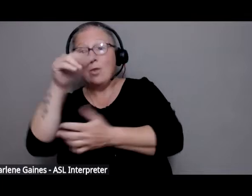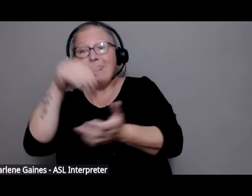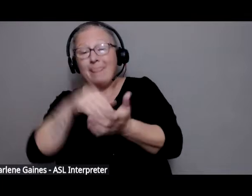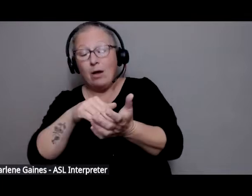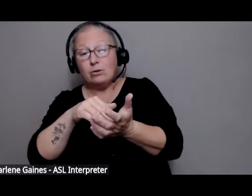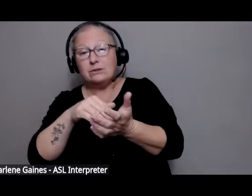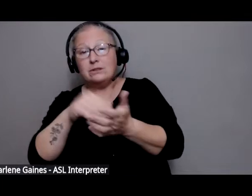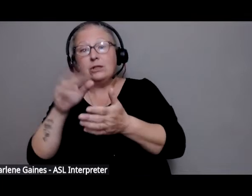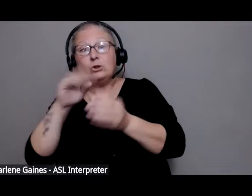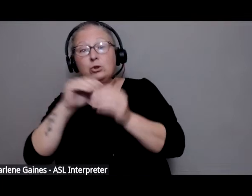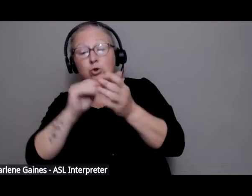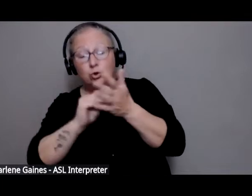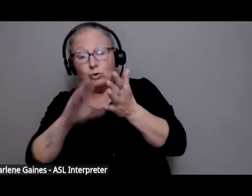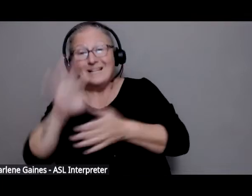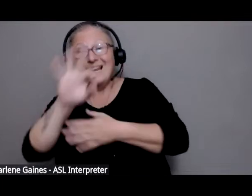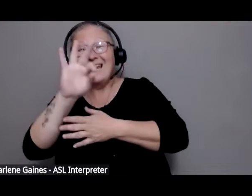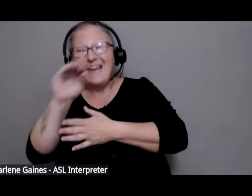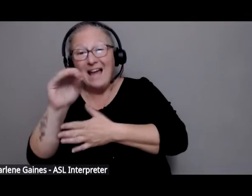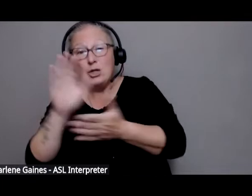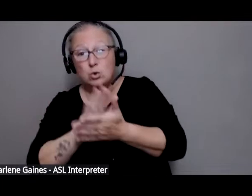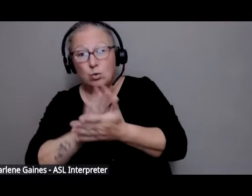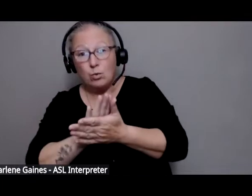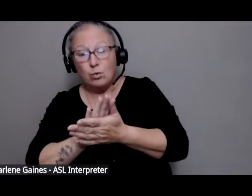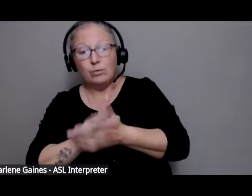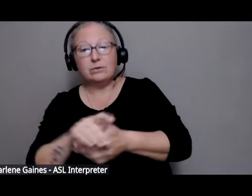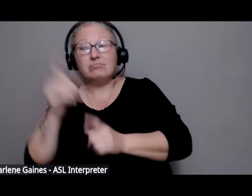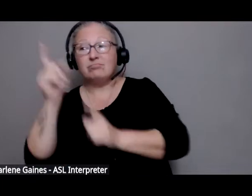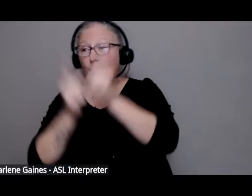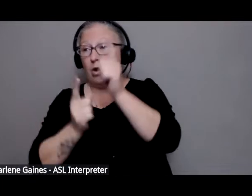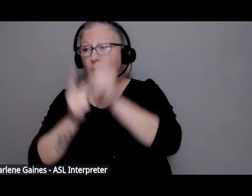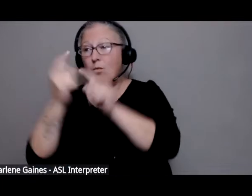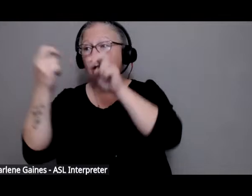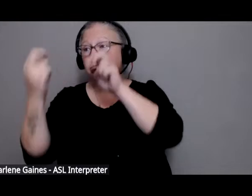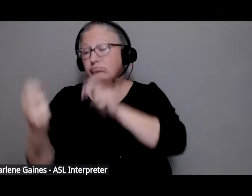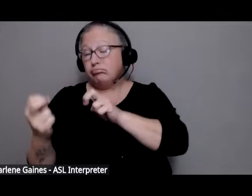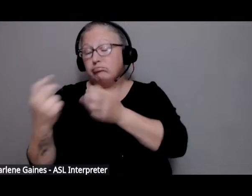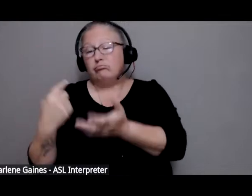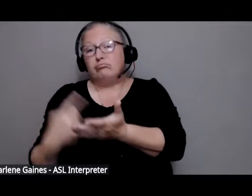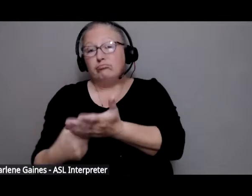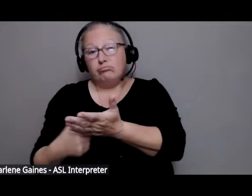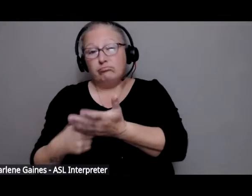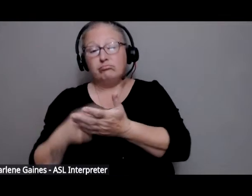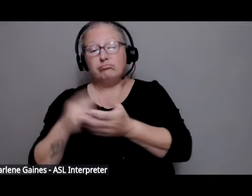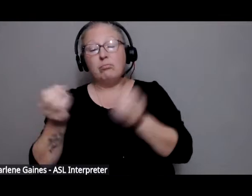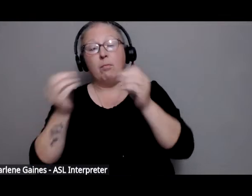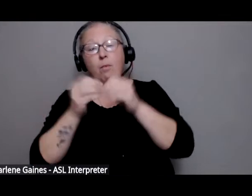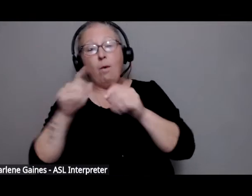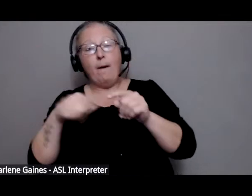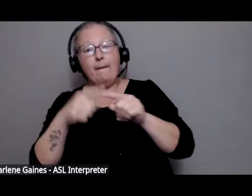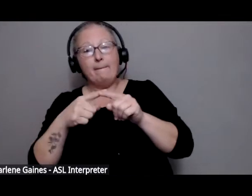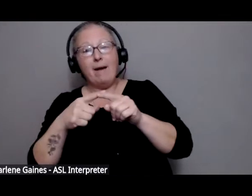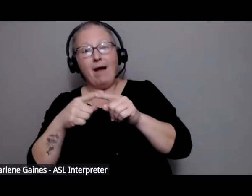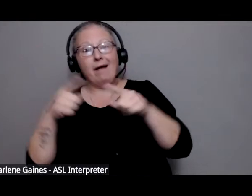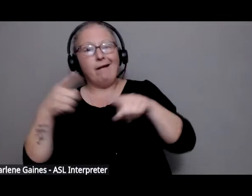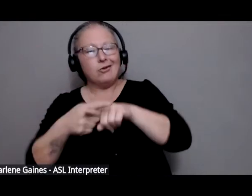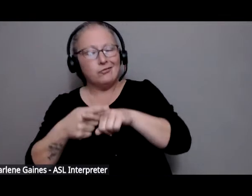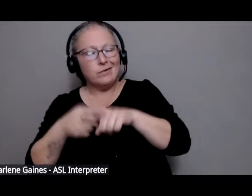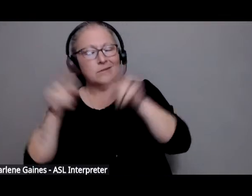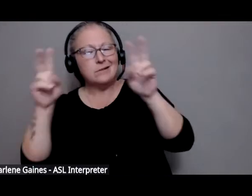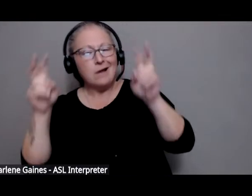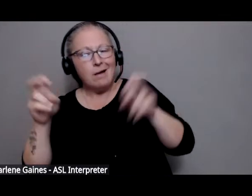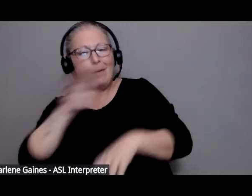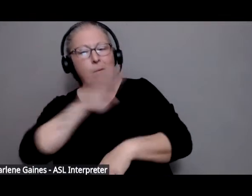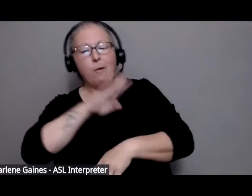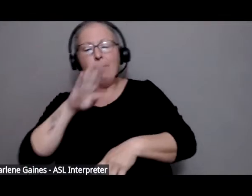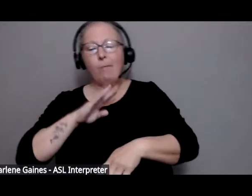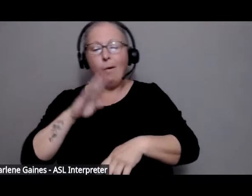90 schools, and got to sit one-on-one with him and talk a little bit about controversial topics and board